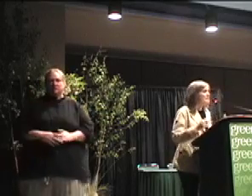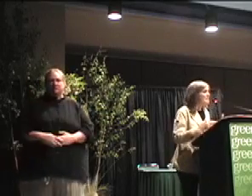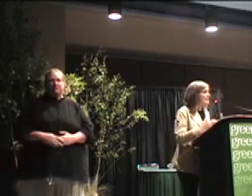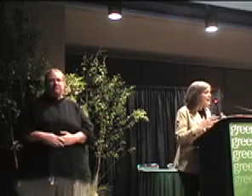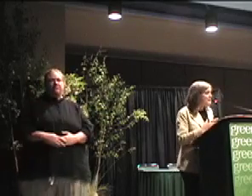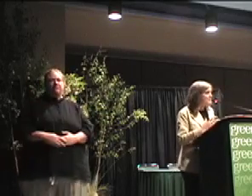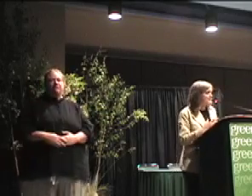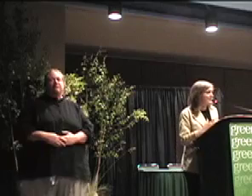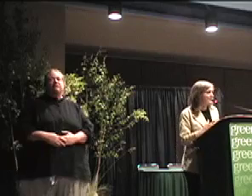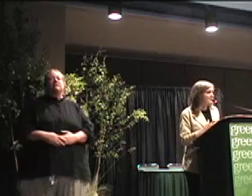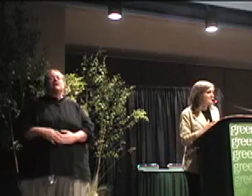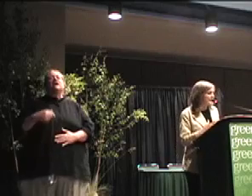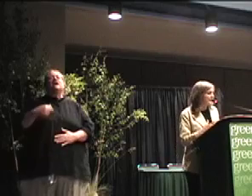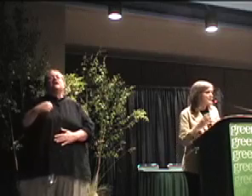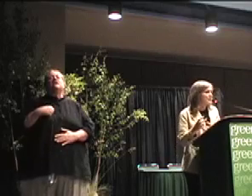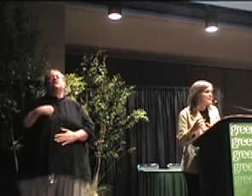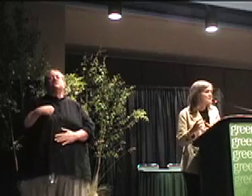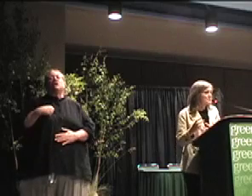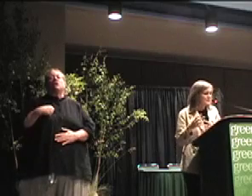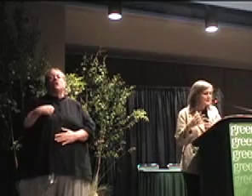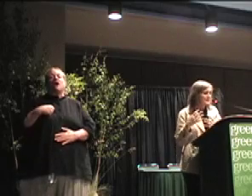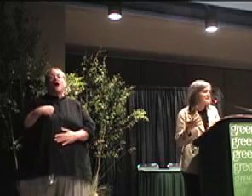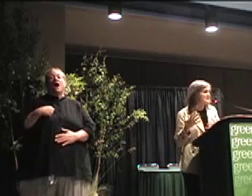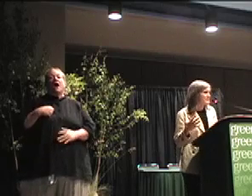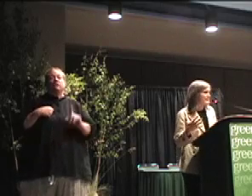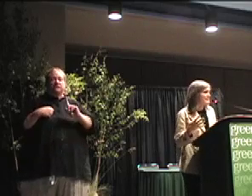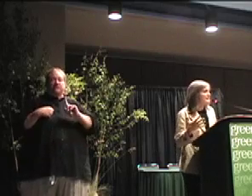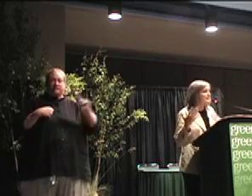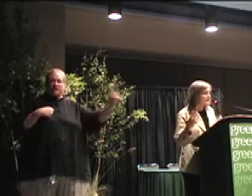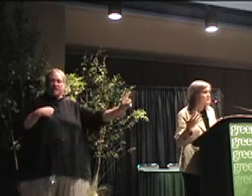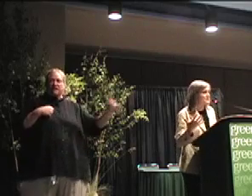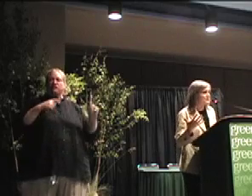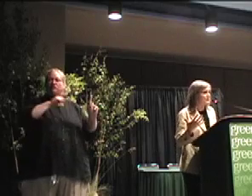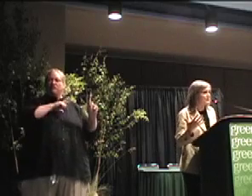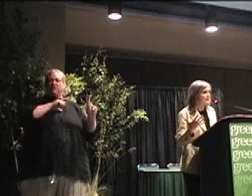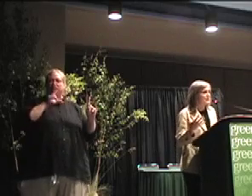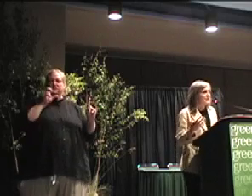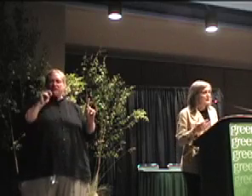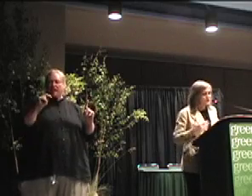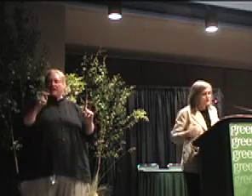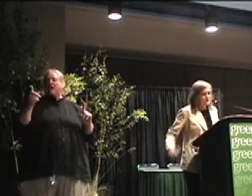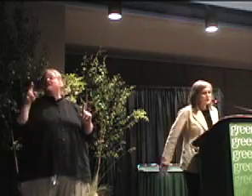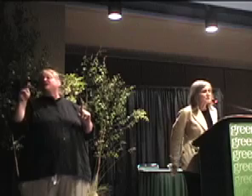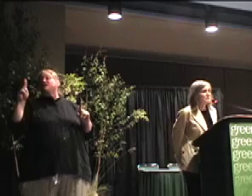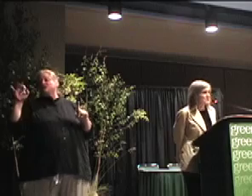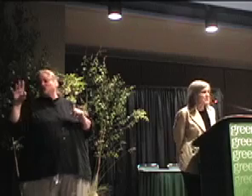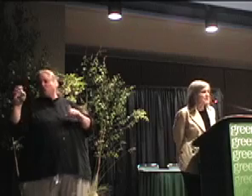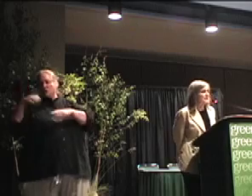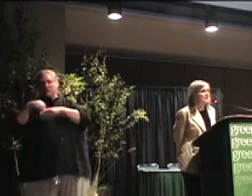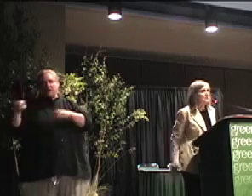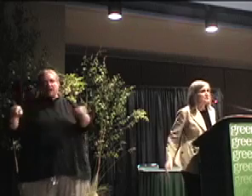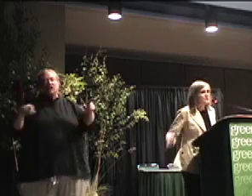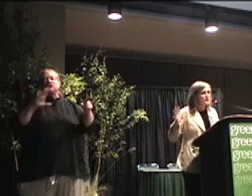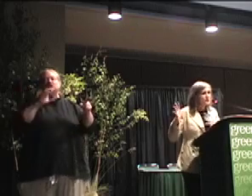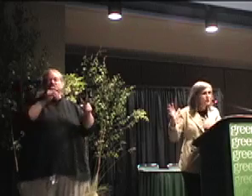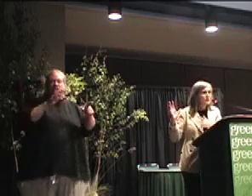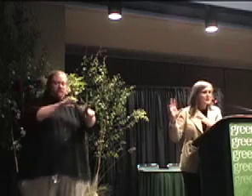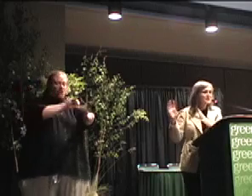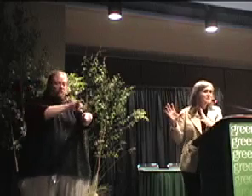So I was then taken off to the police van. And there was Nicole. Sharif's arm was bloodied.